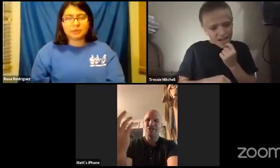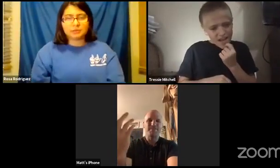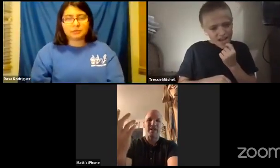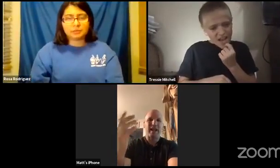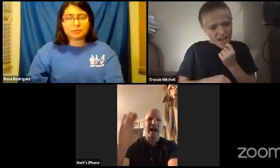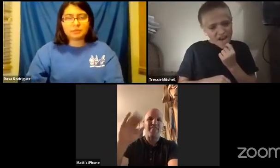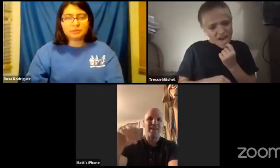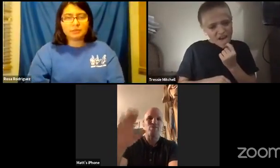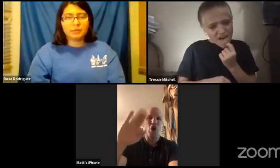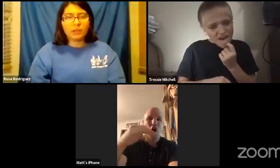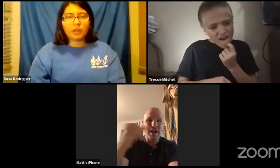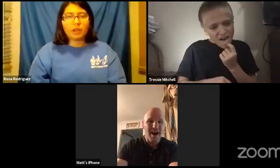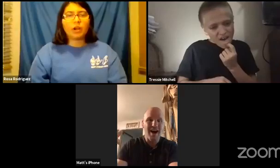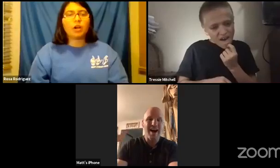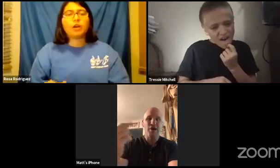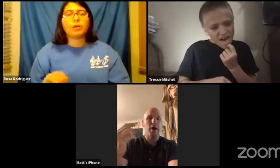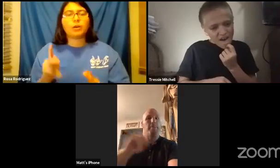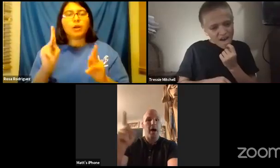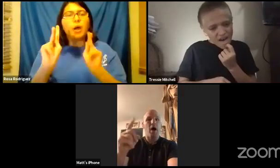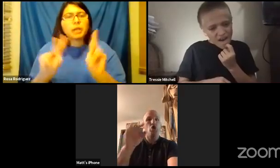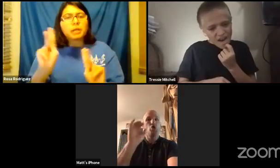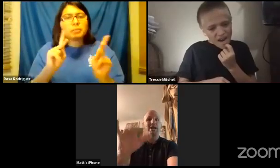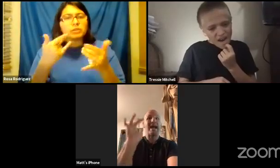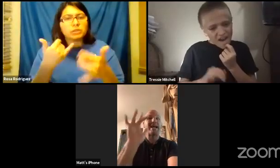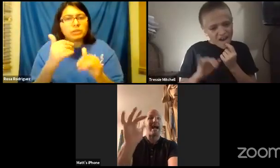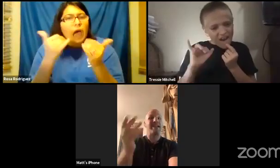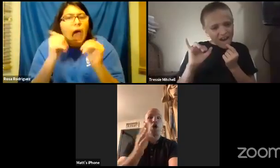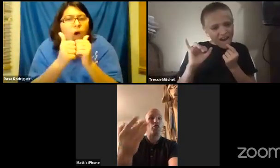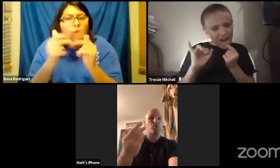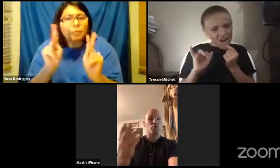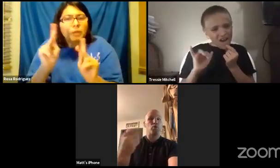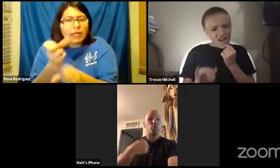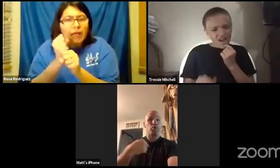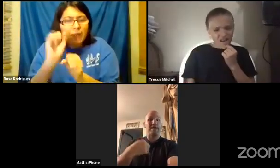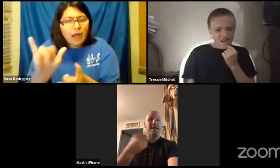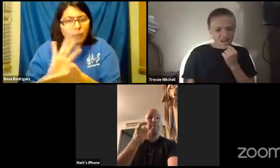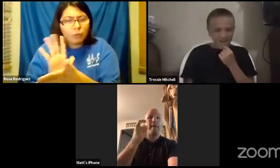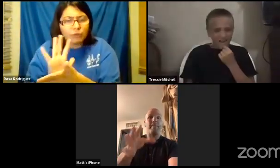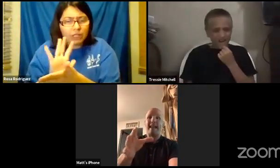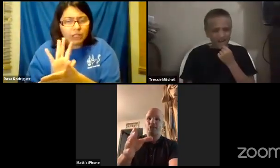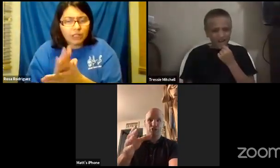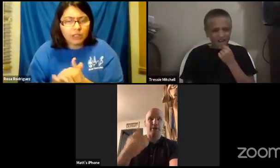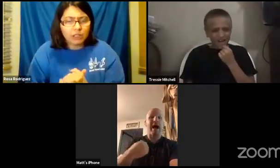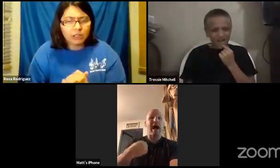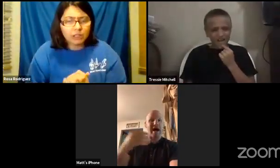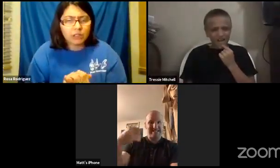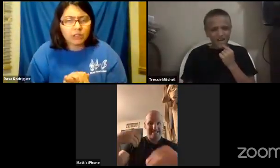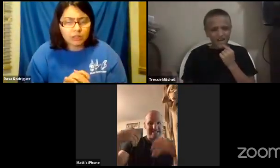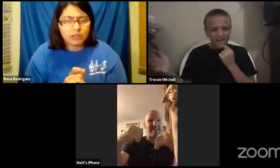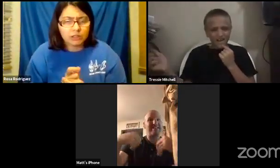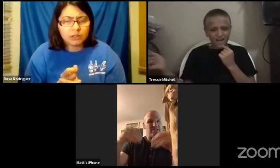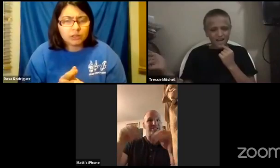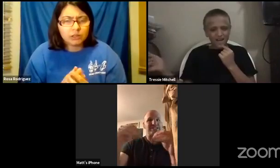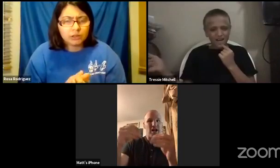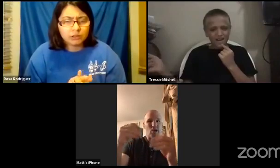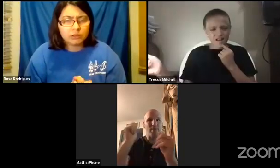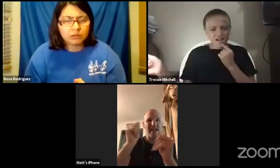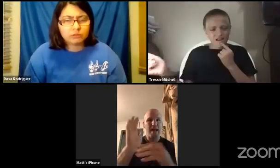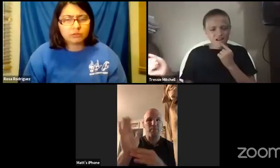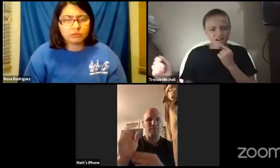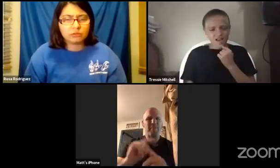on Netflix now. You know, they always change their menu, but I know